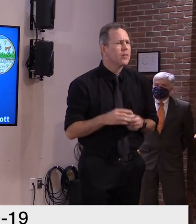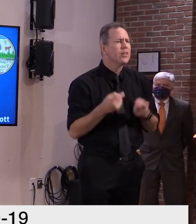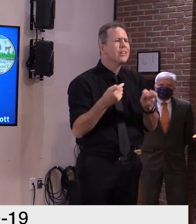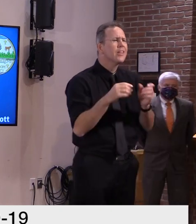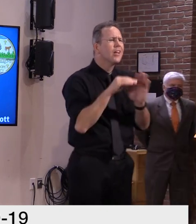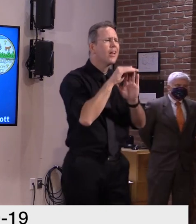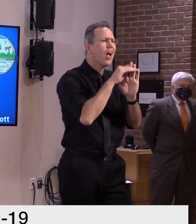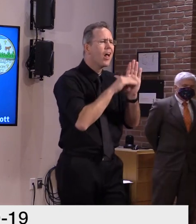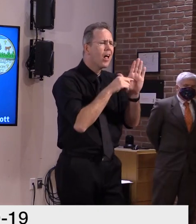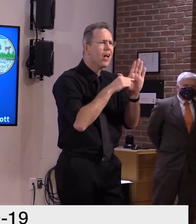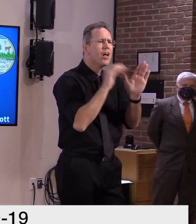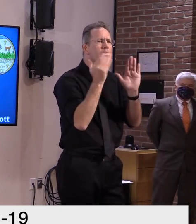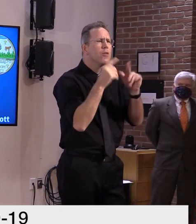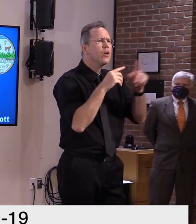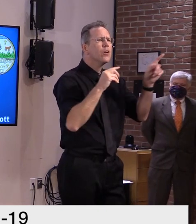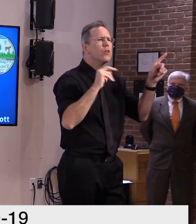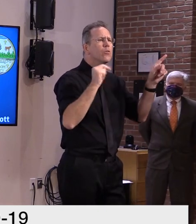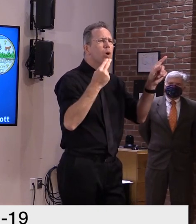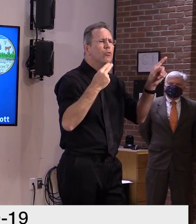are major differences?